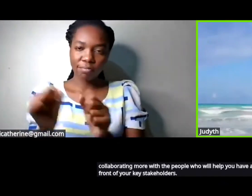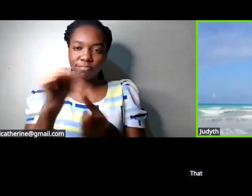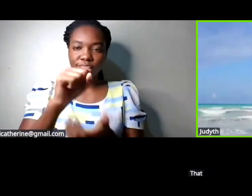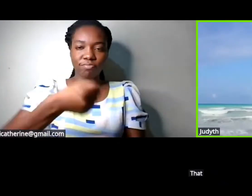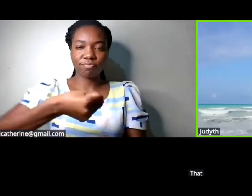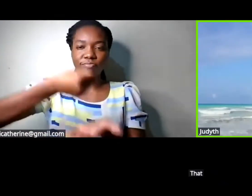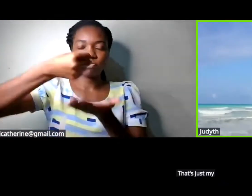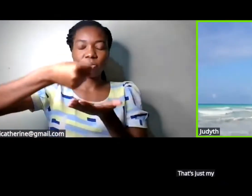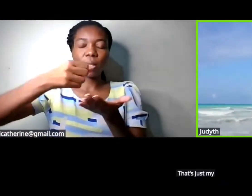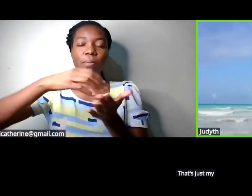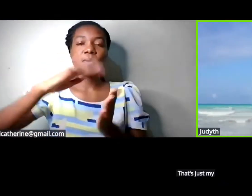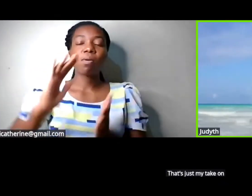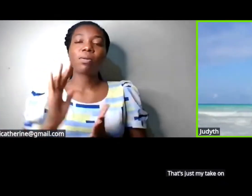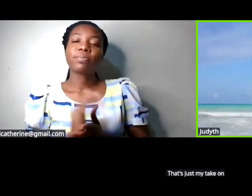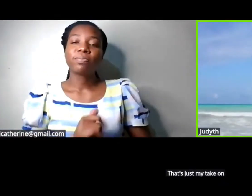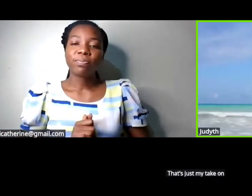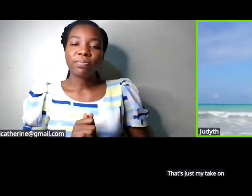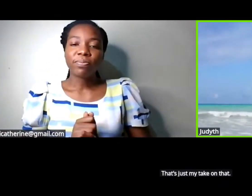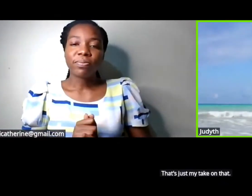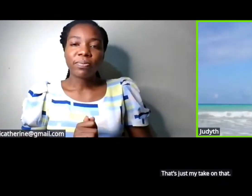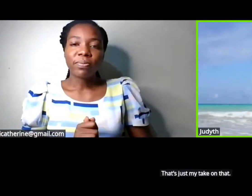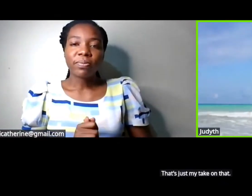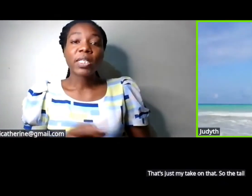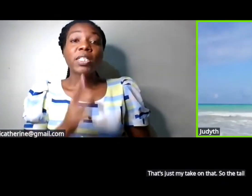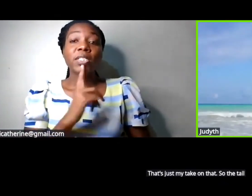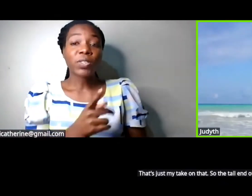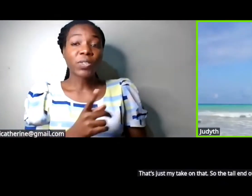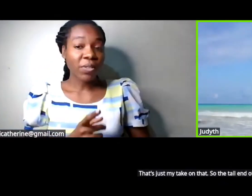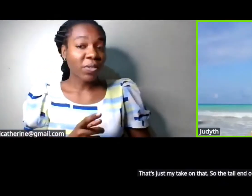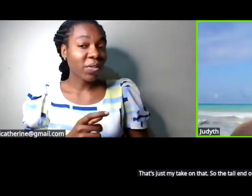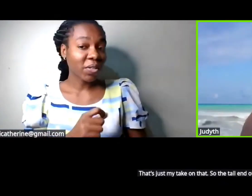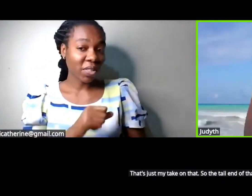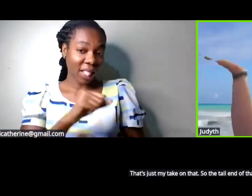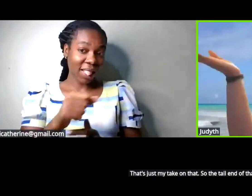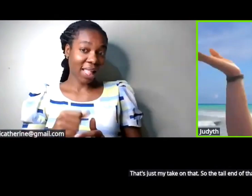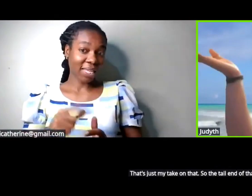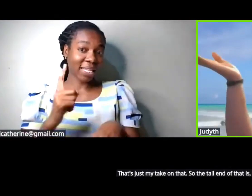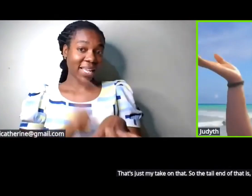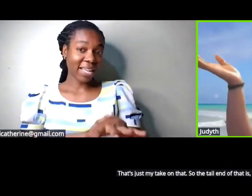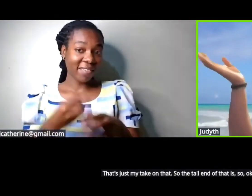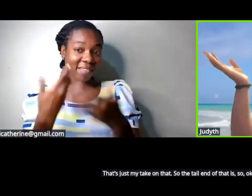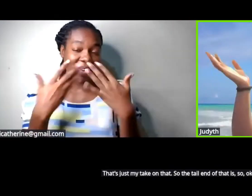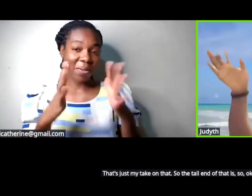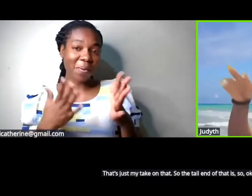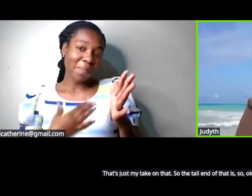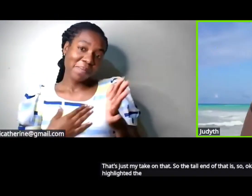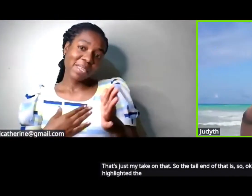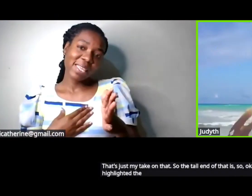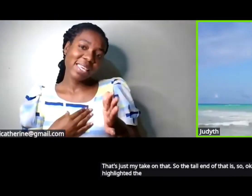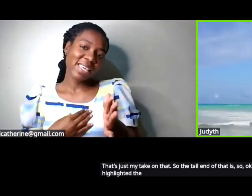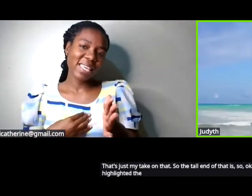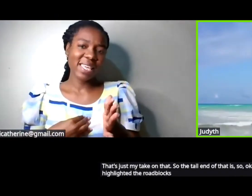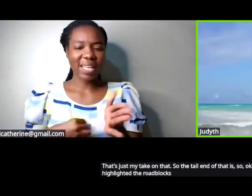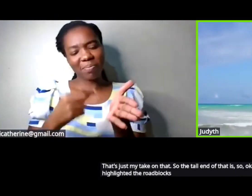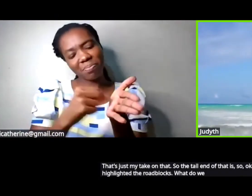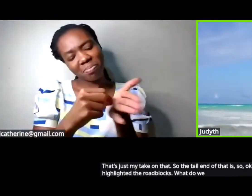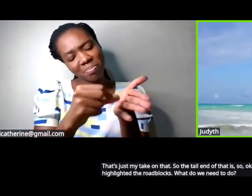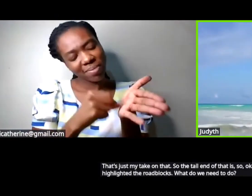take on that. So the tail end of that is, so, okay, now I have highlighted the roadblocks. What do we need to